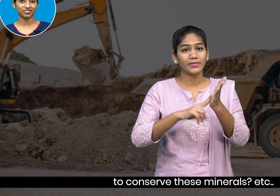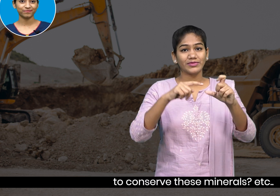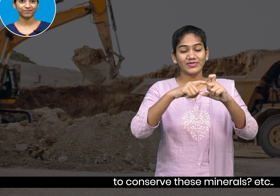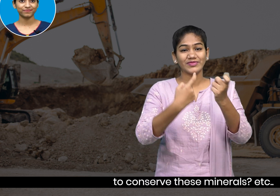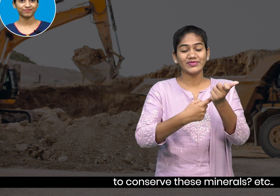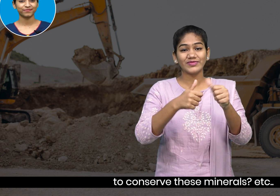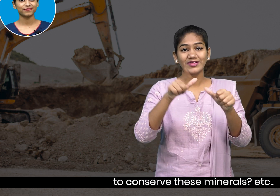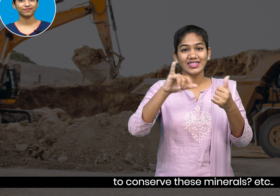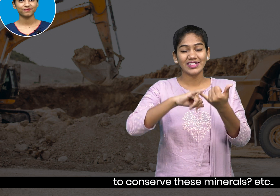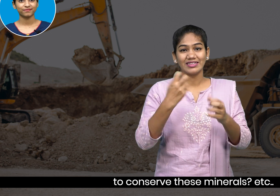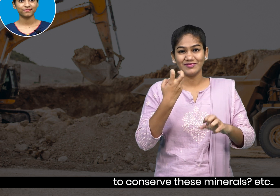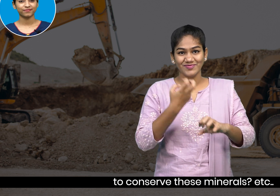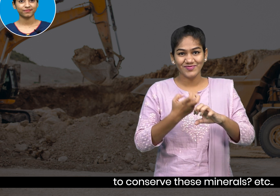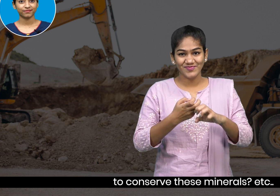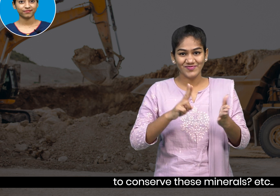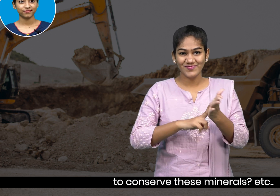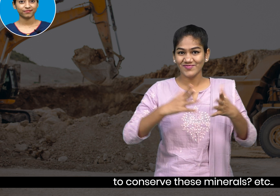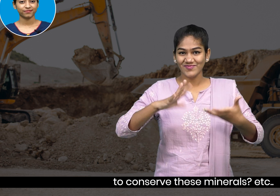etc.